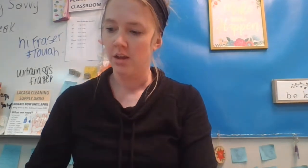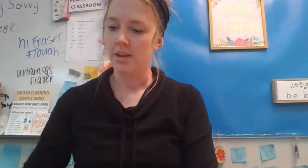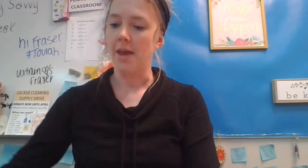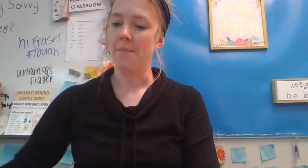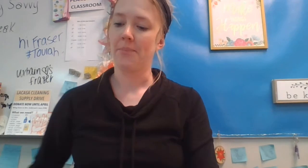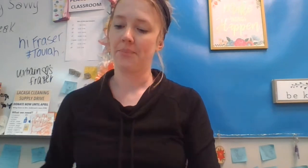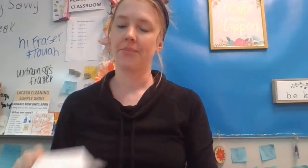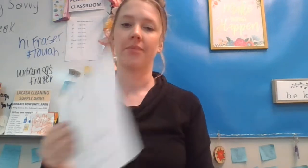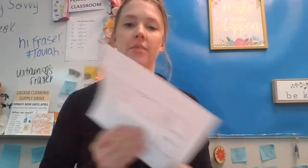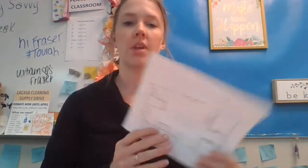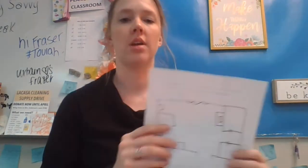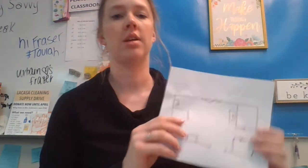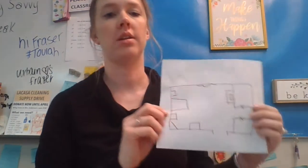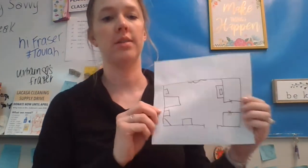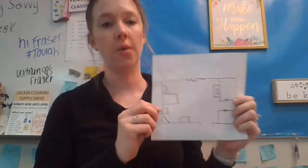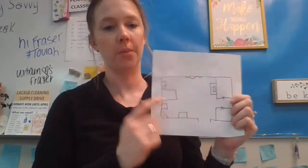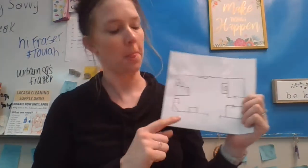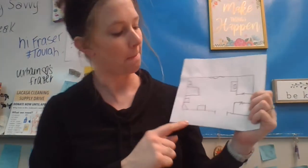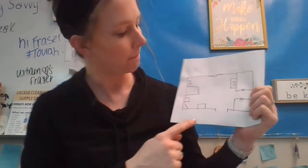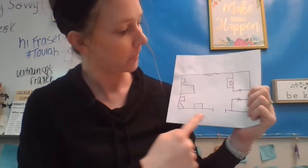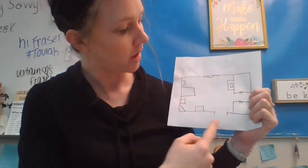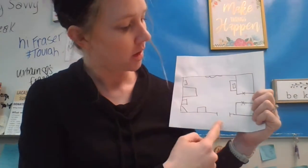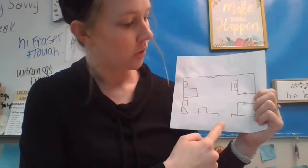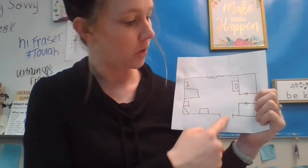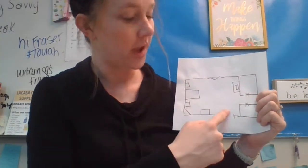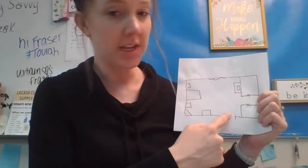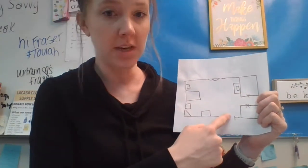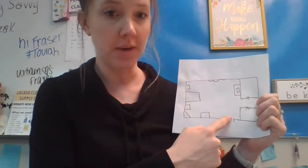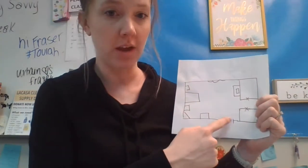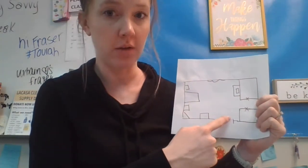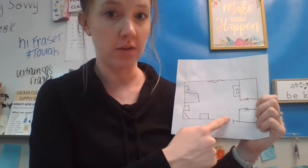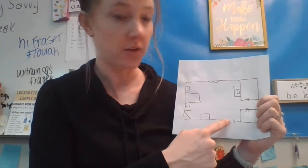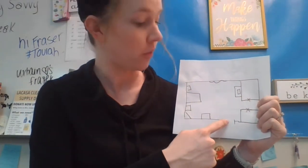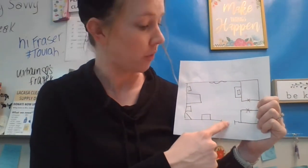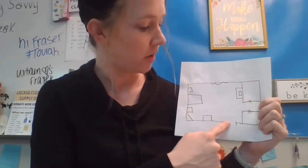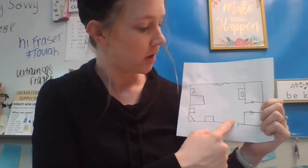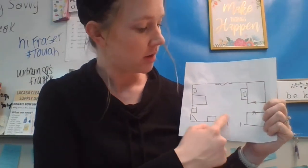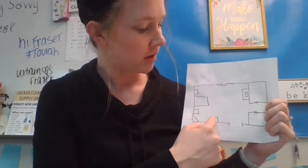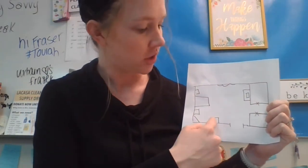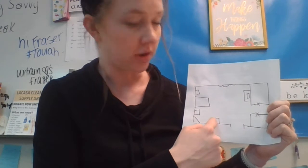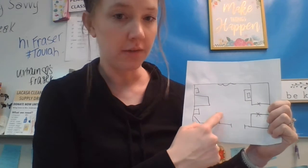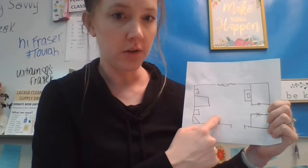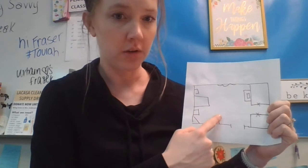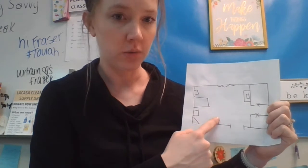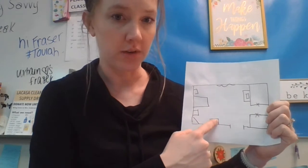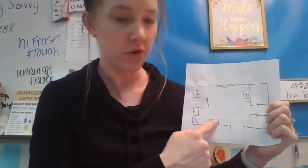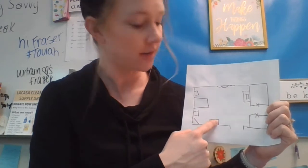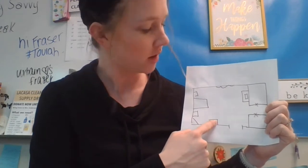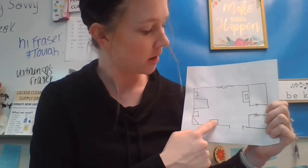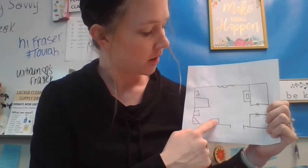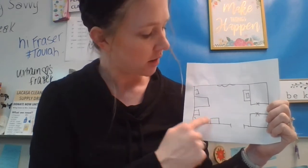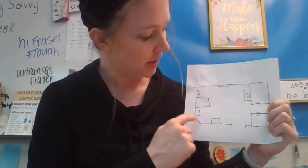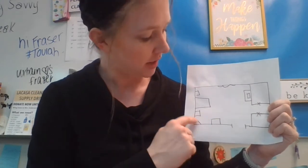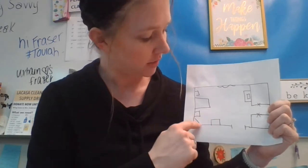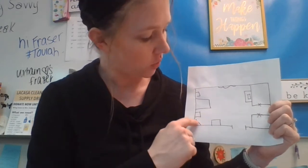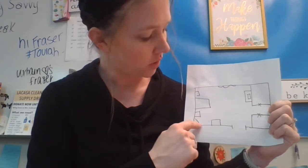Okay, so when you went into this room, to your left was a dresser, then in this corner